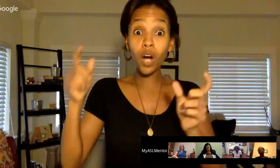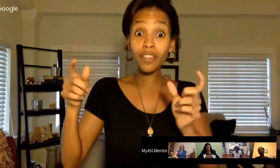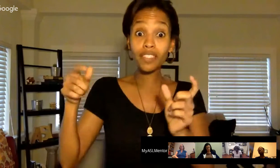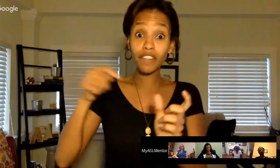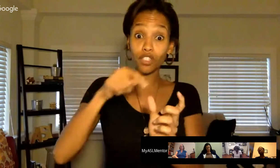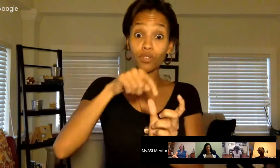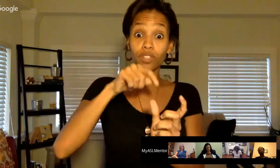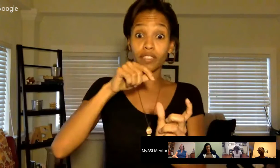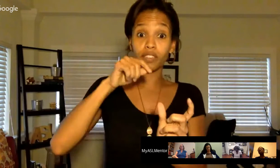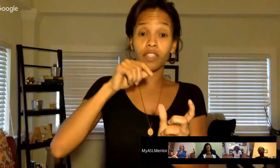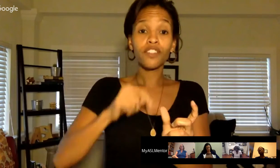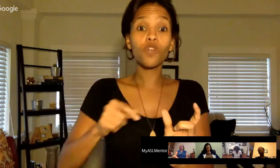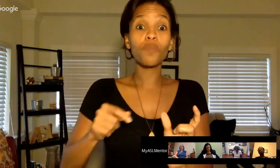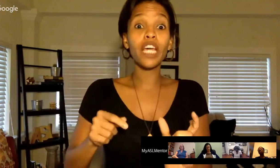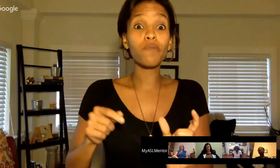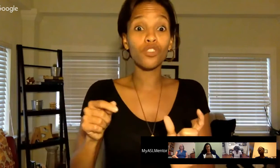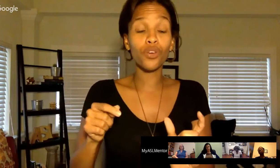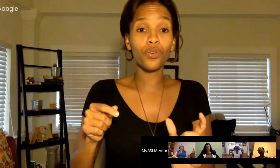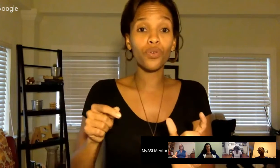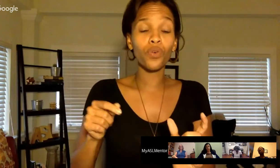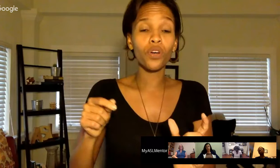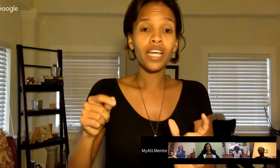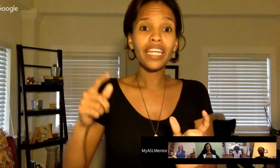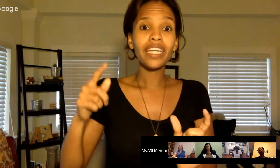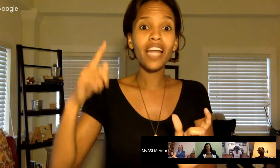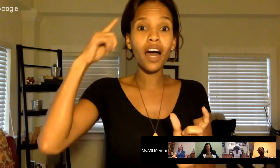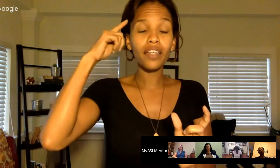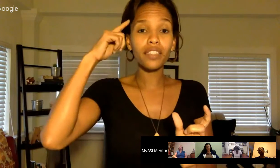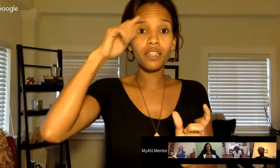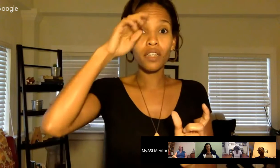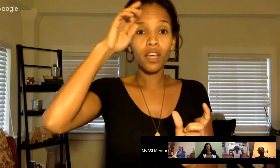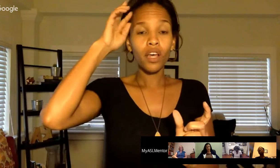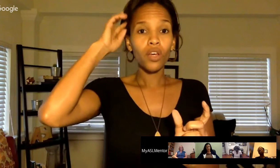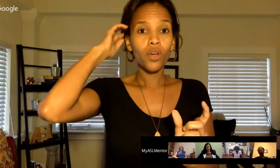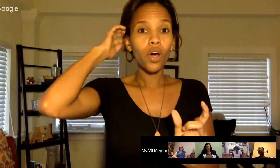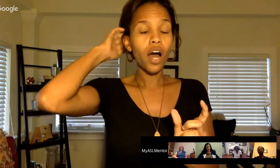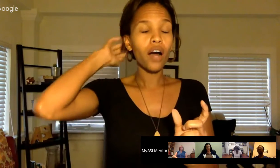because you want the deaf student to be able to